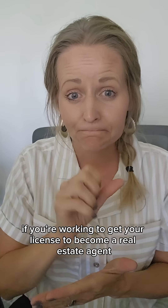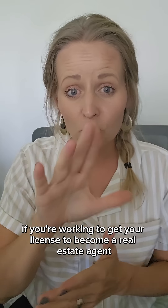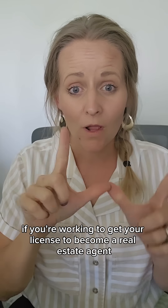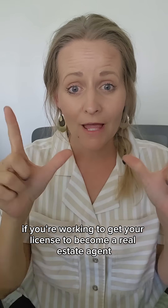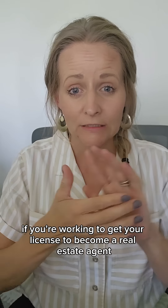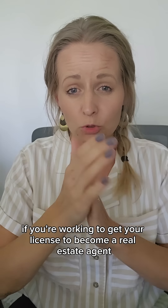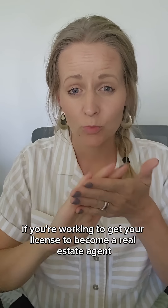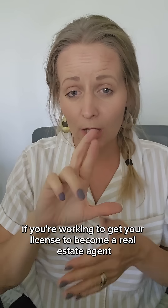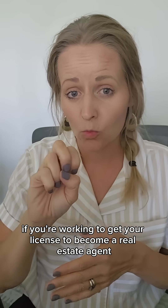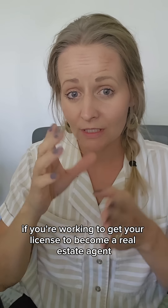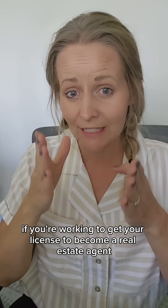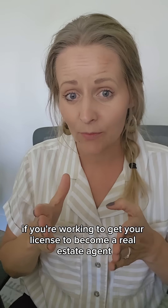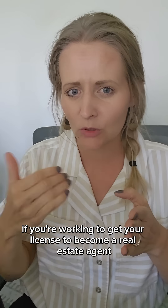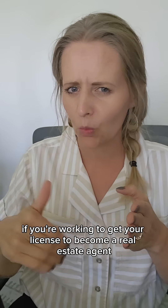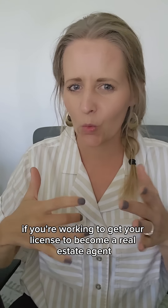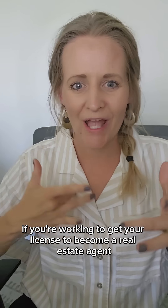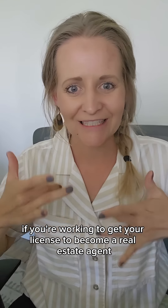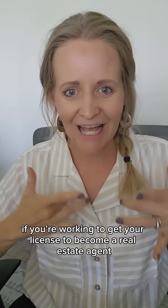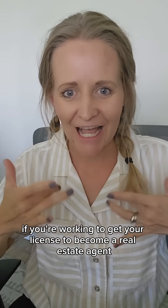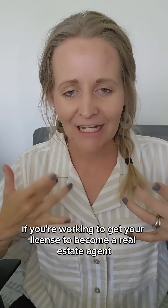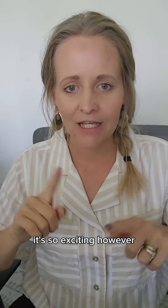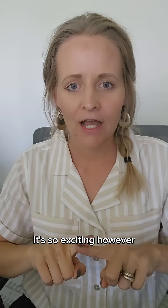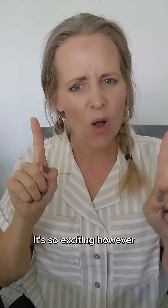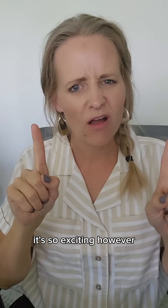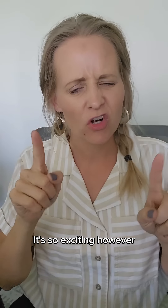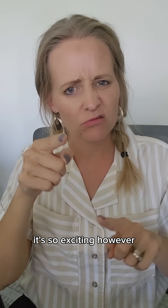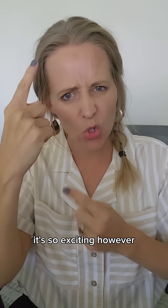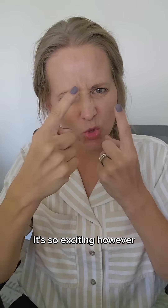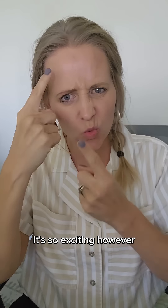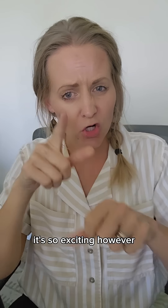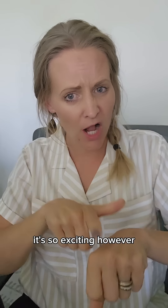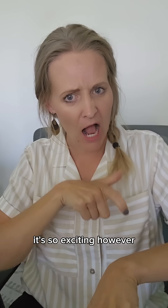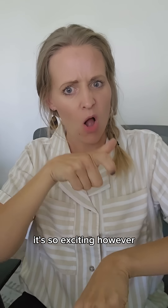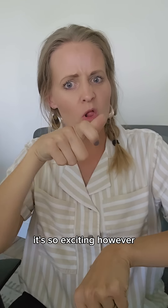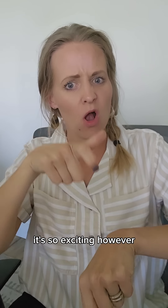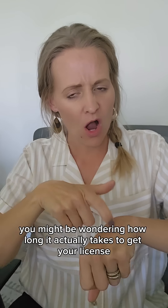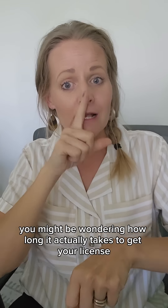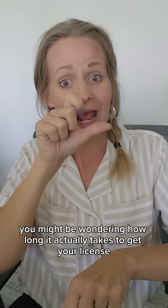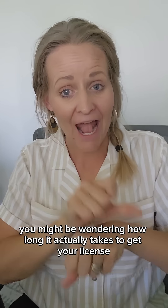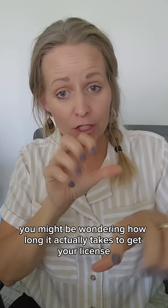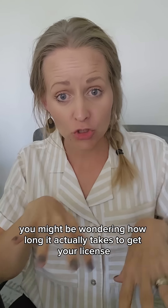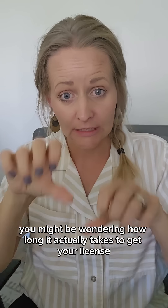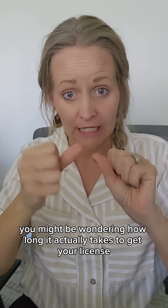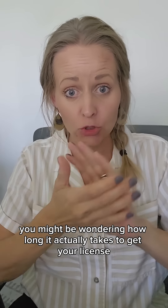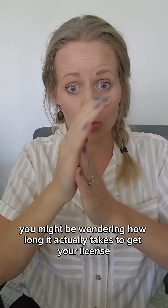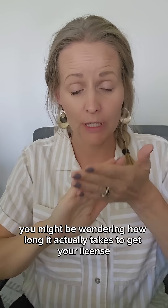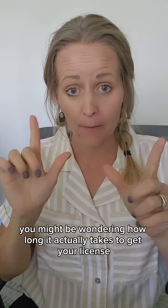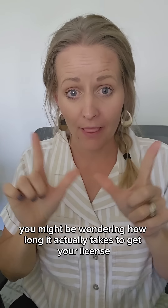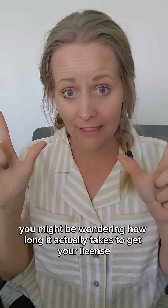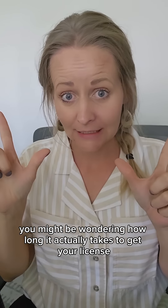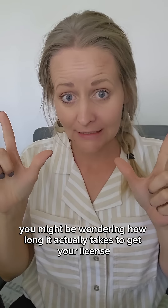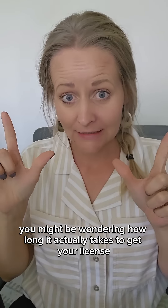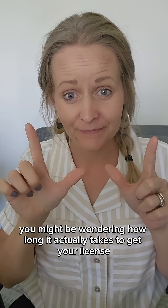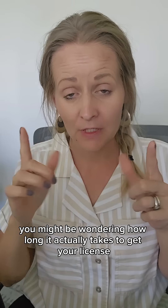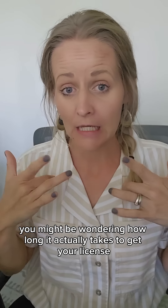If you're working to get your license to become a real estate agent, it's so exciting. However, you might be wondering how long it actually takes to get your